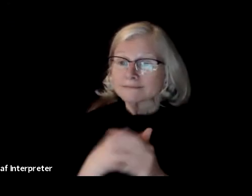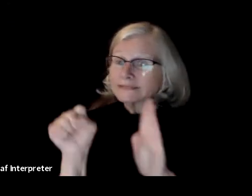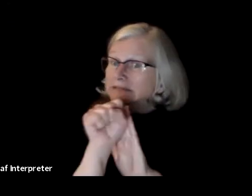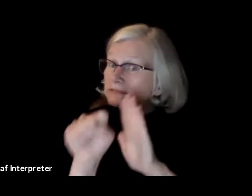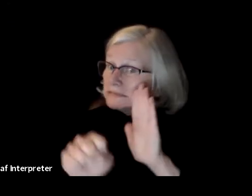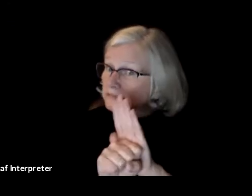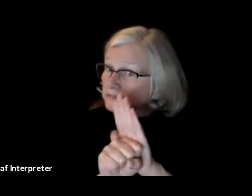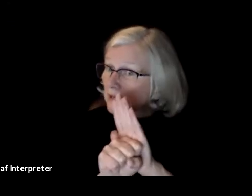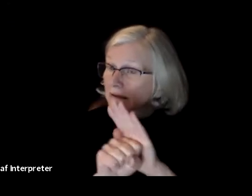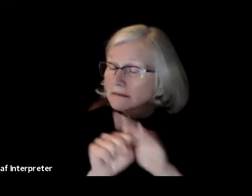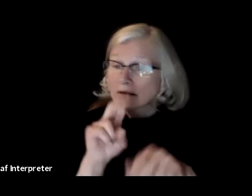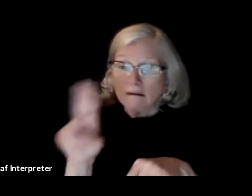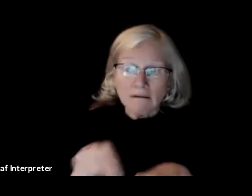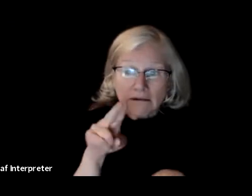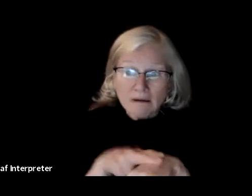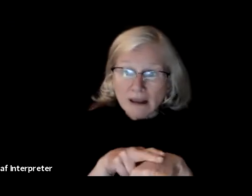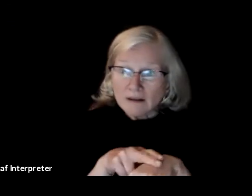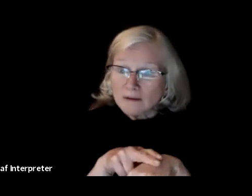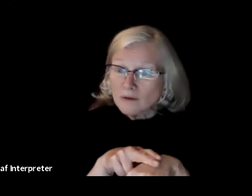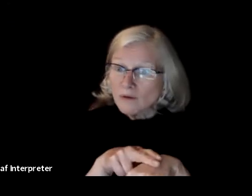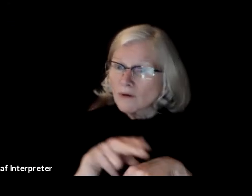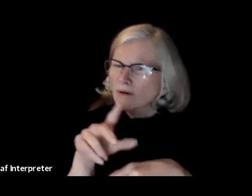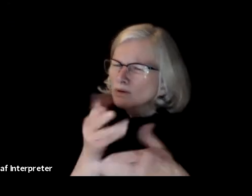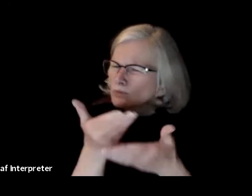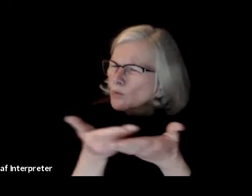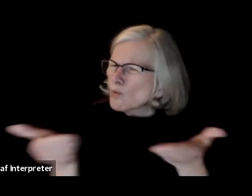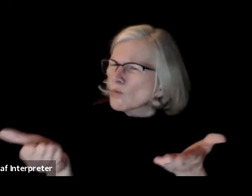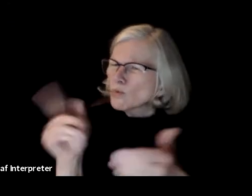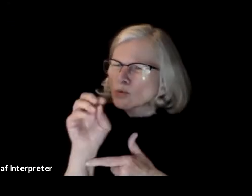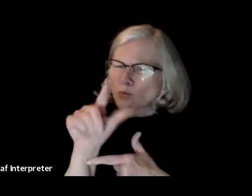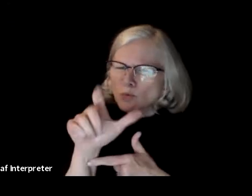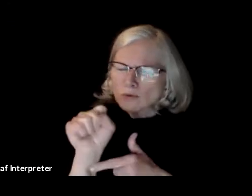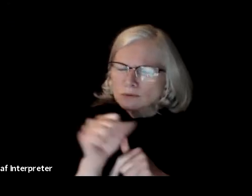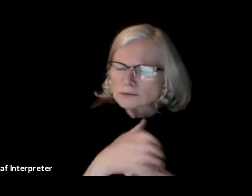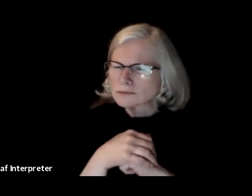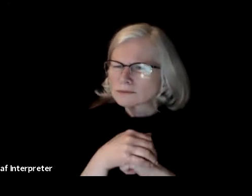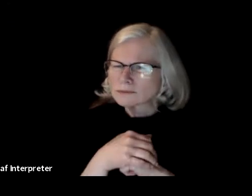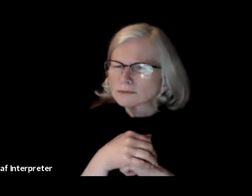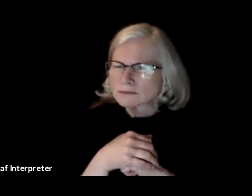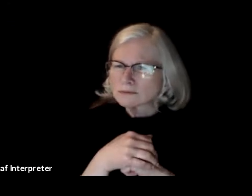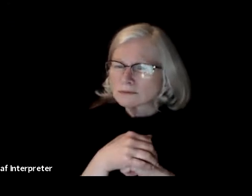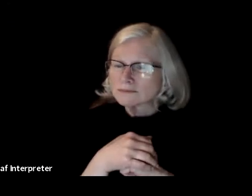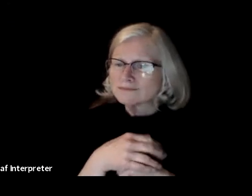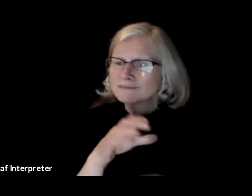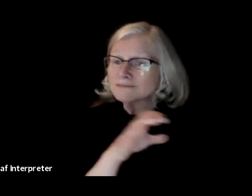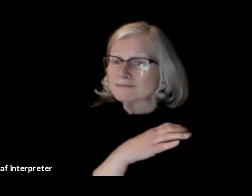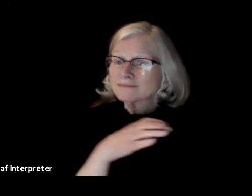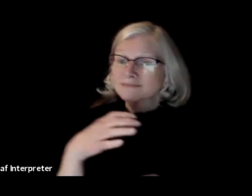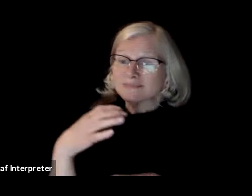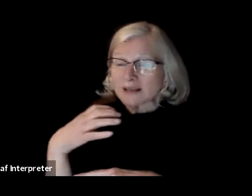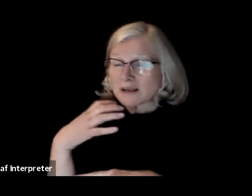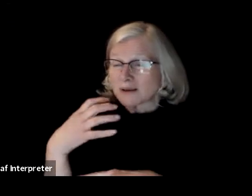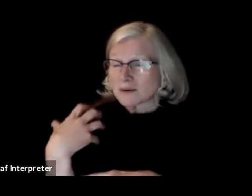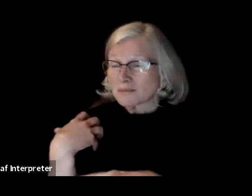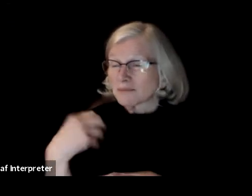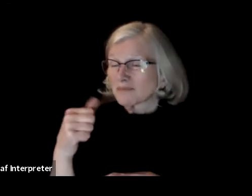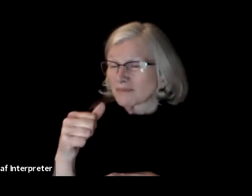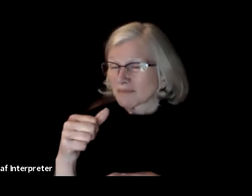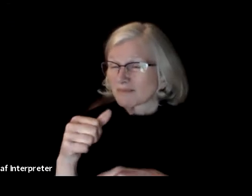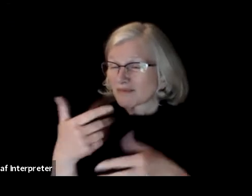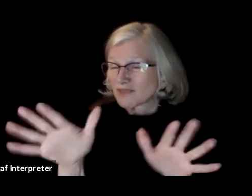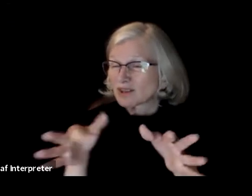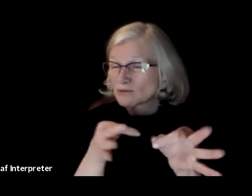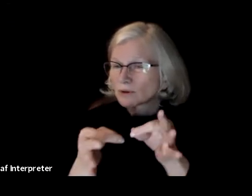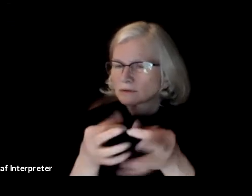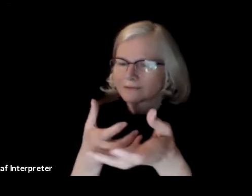vaccination hesitancy tools to answer questions. And the commissioner mentioned the importance of trusted voices as we